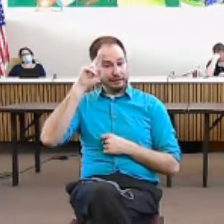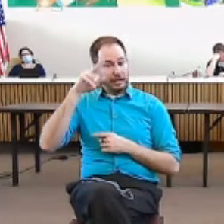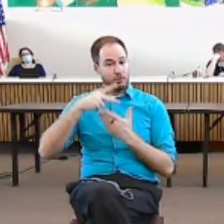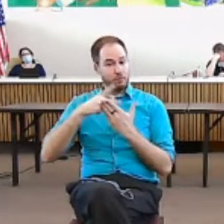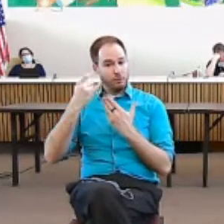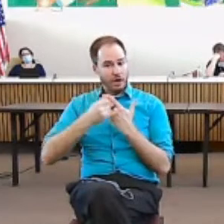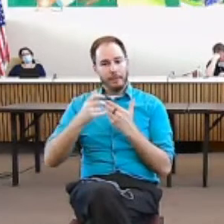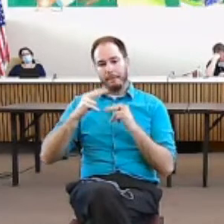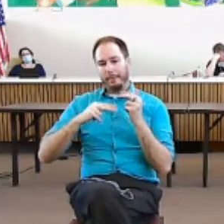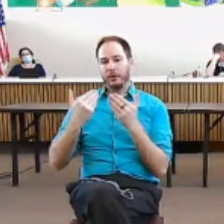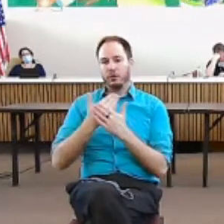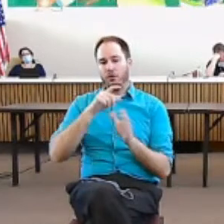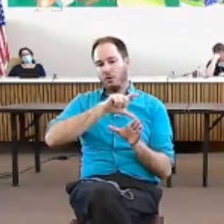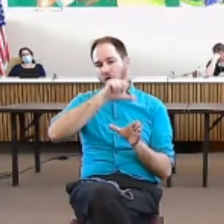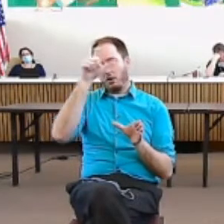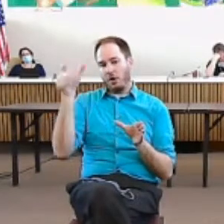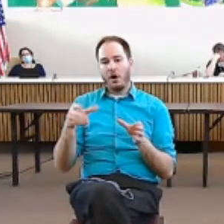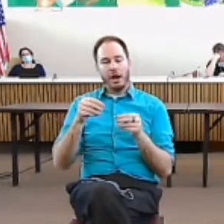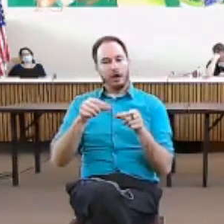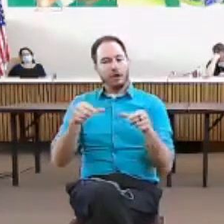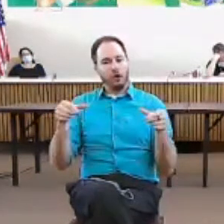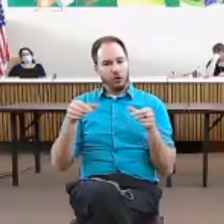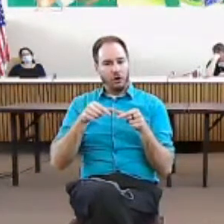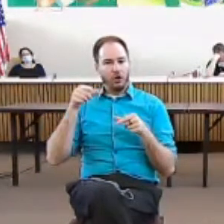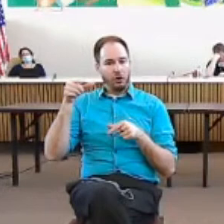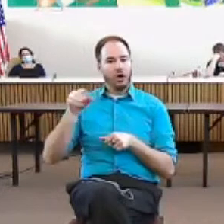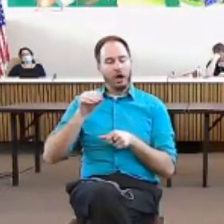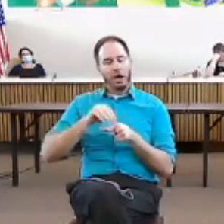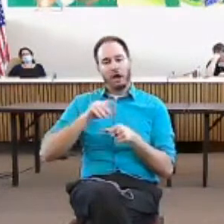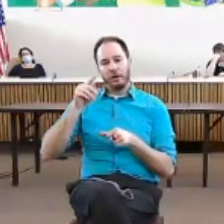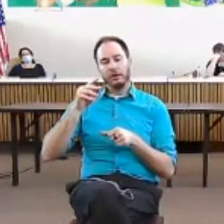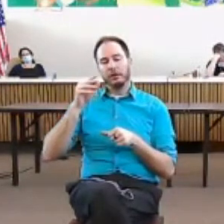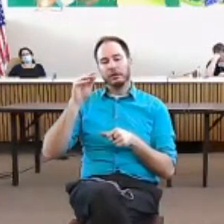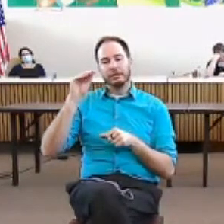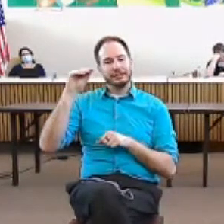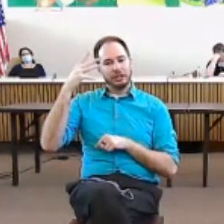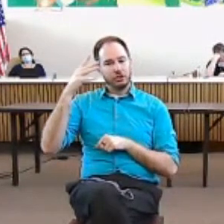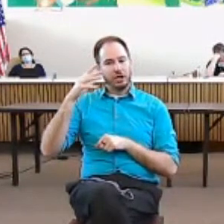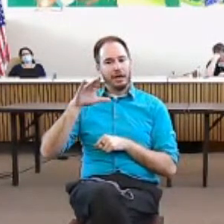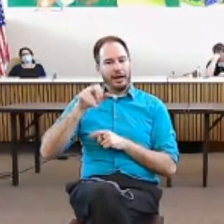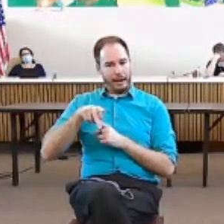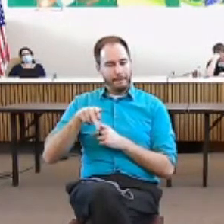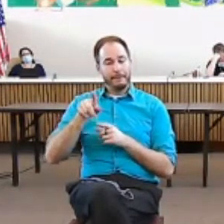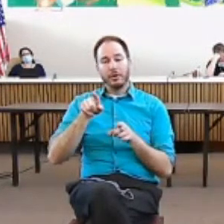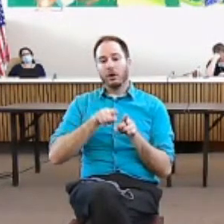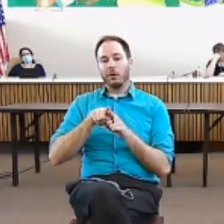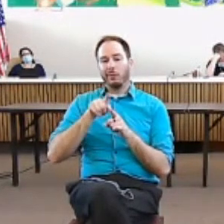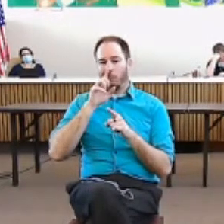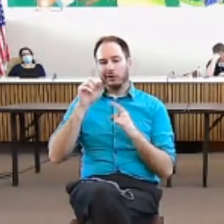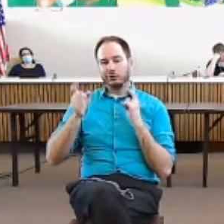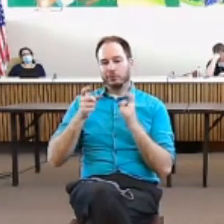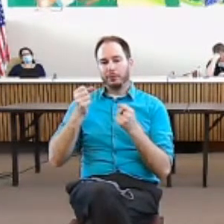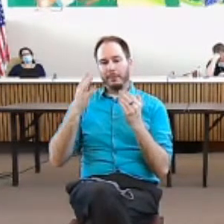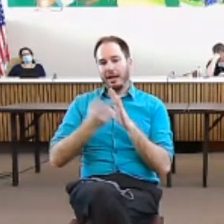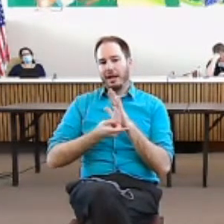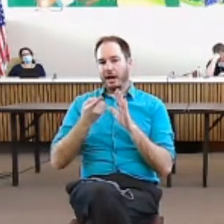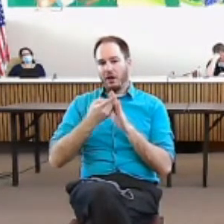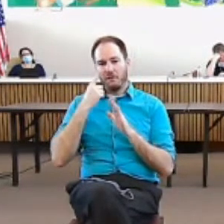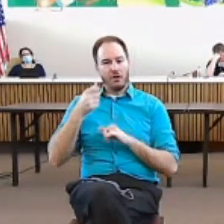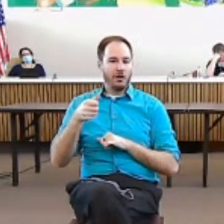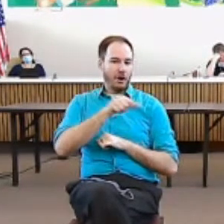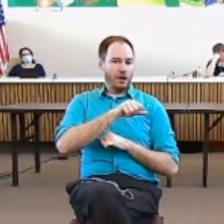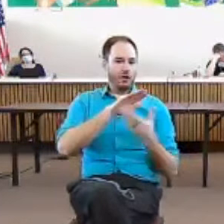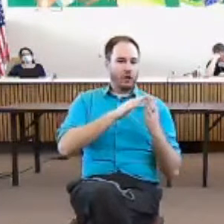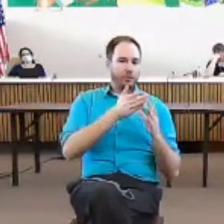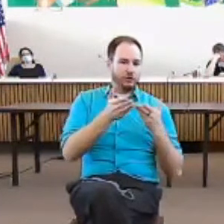new archway in Garden Bend at the Rotary Sunshine Camp. He's also contributed many hours to other community